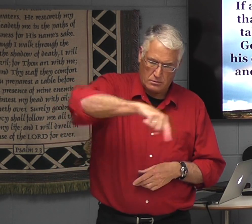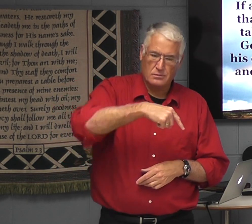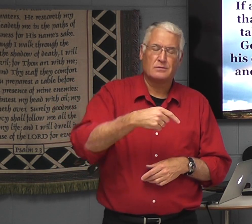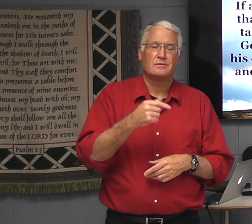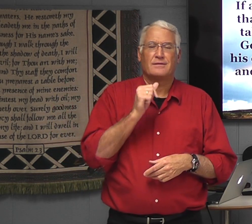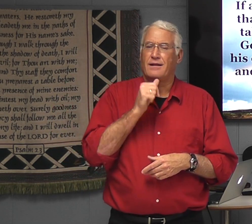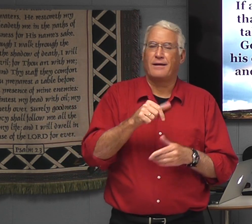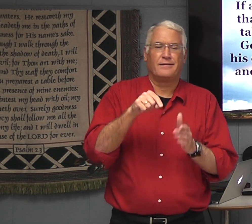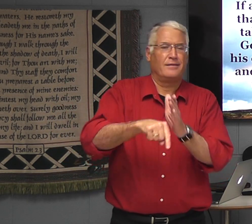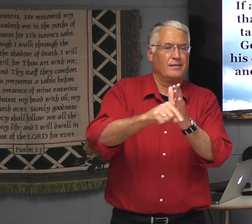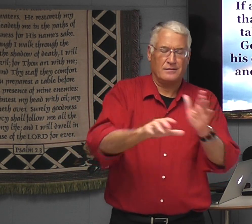So God takes care of us.